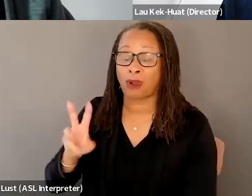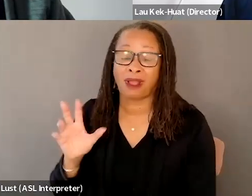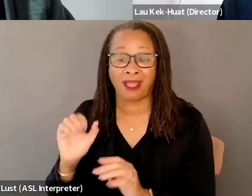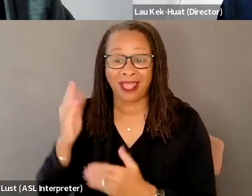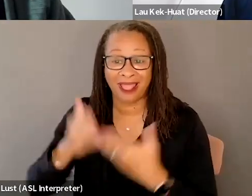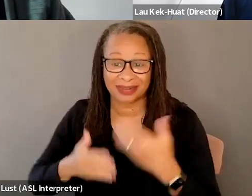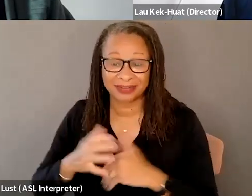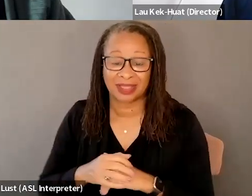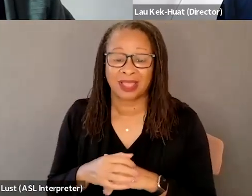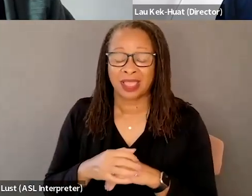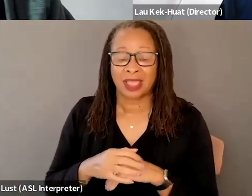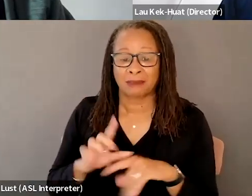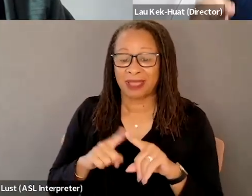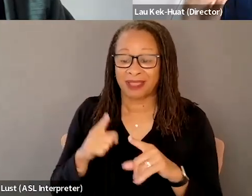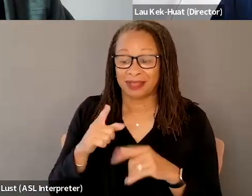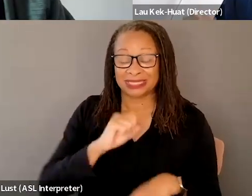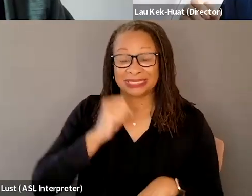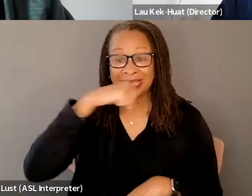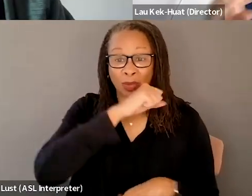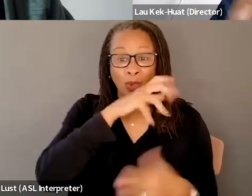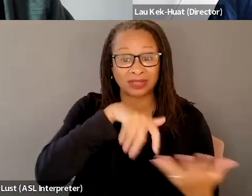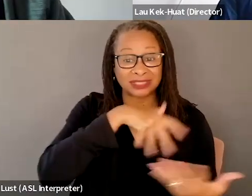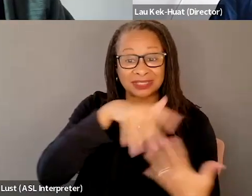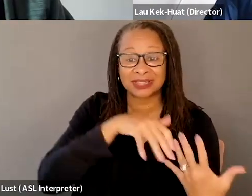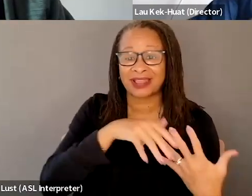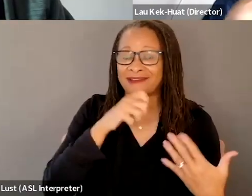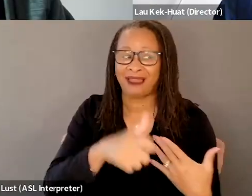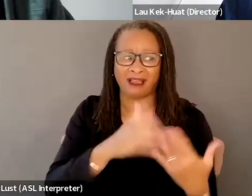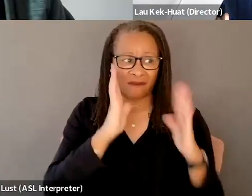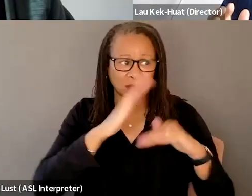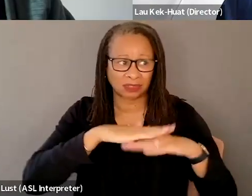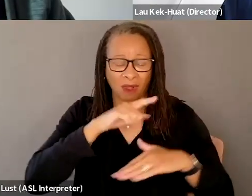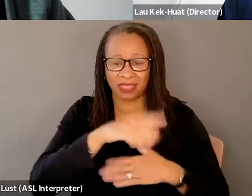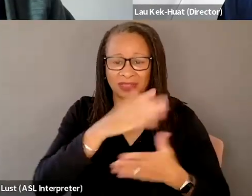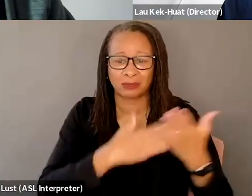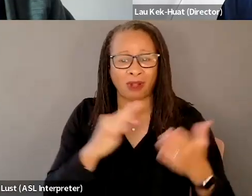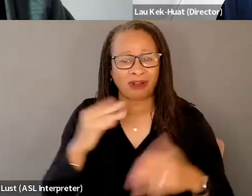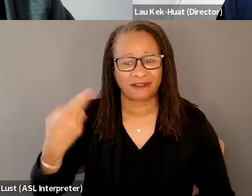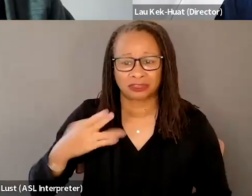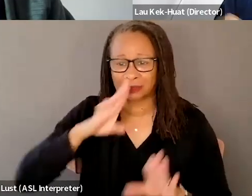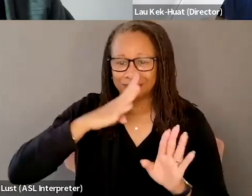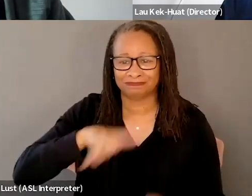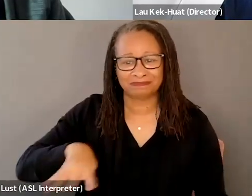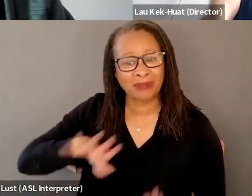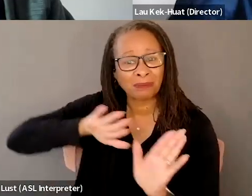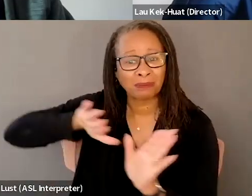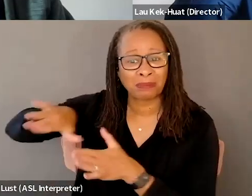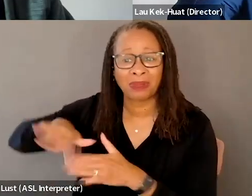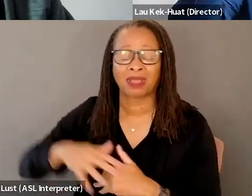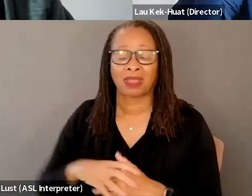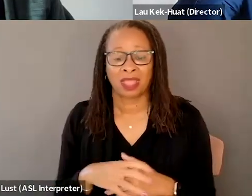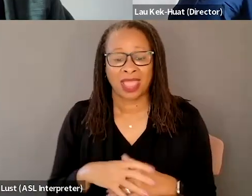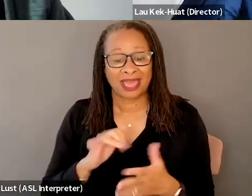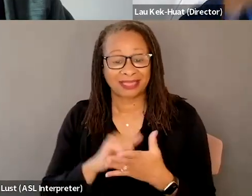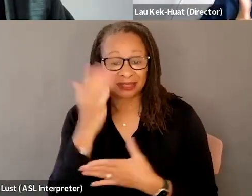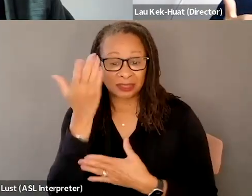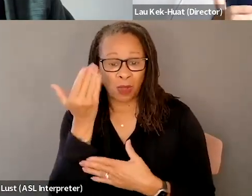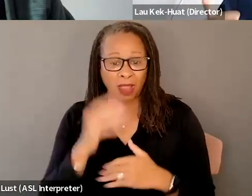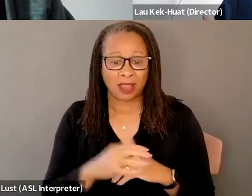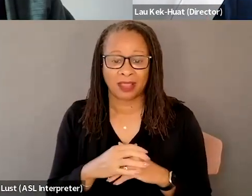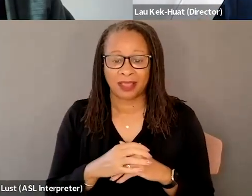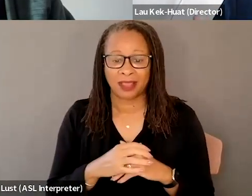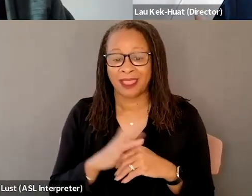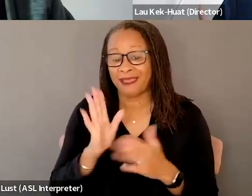but Taiwan society not really dealing with this part of history, and this is why the